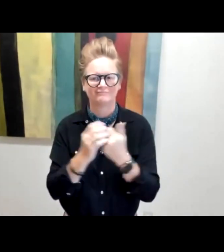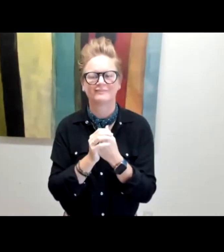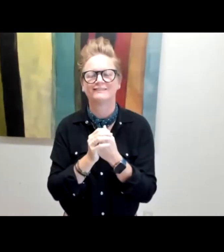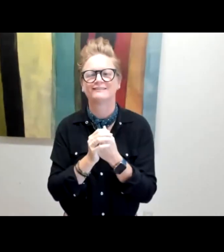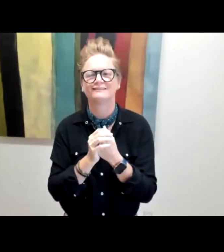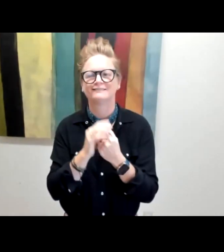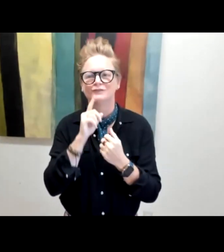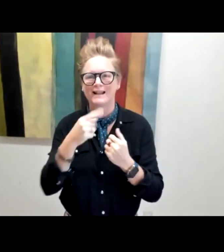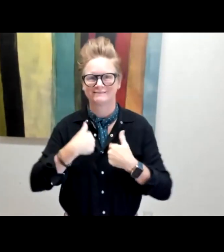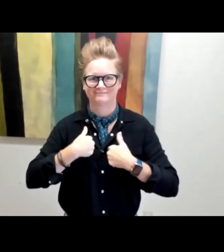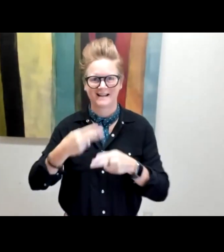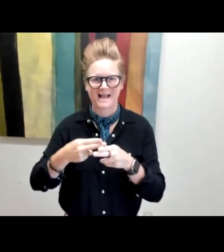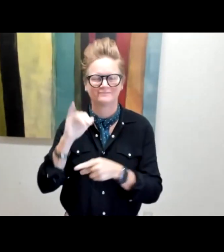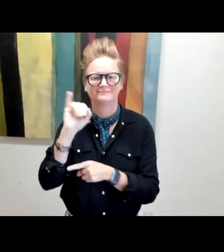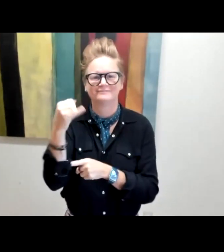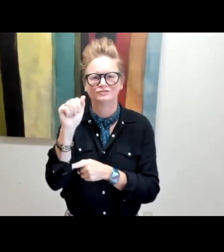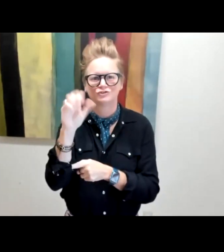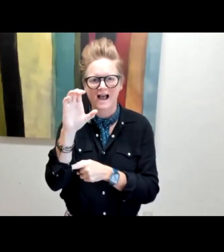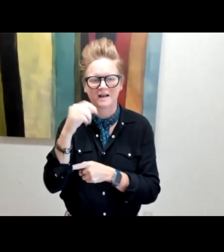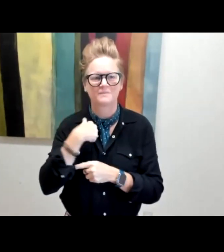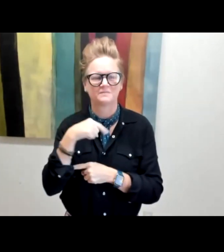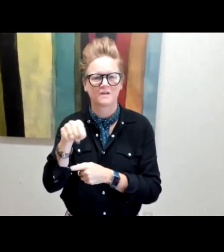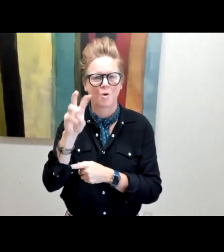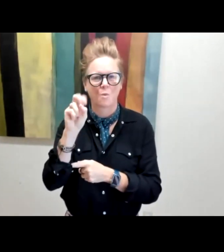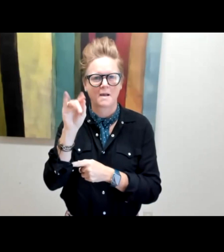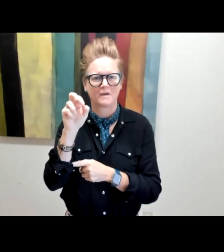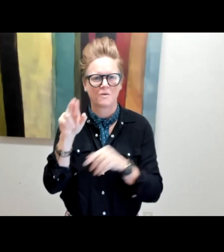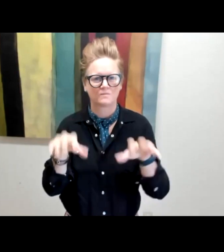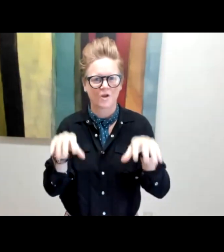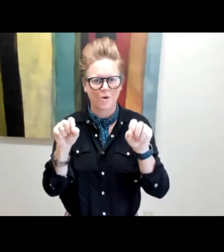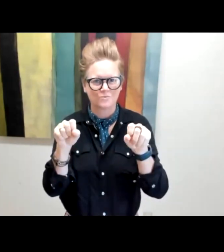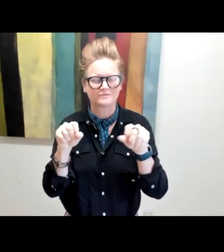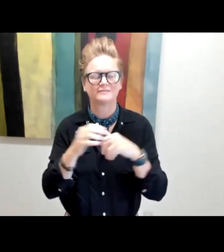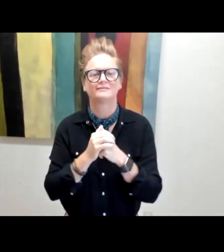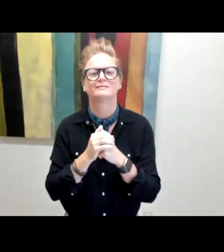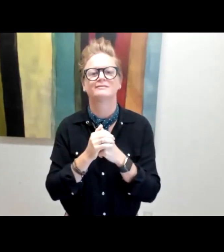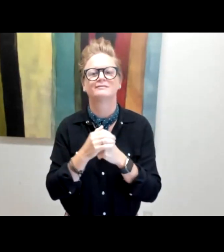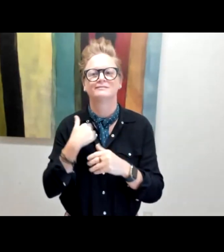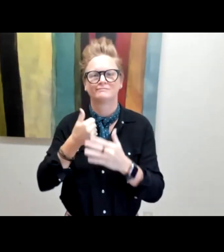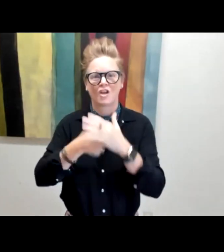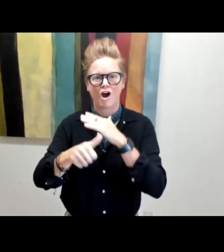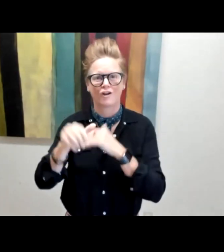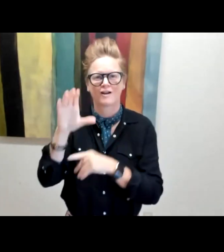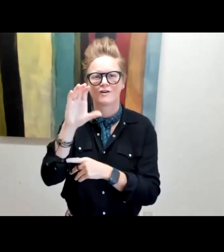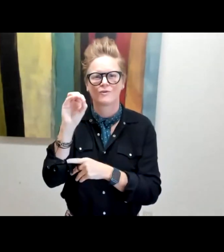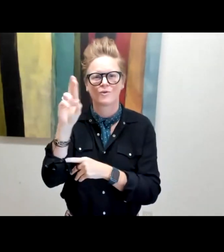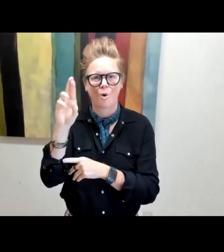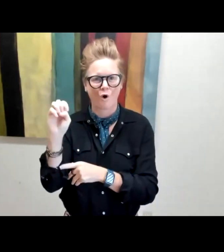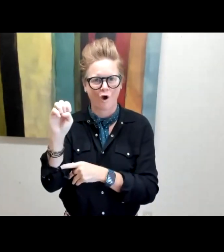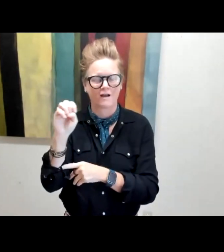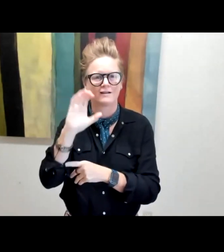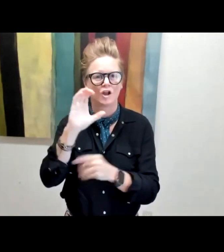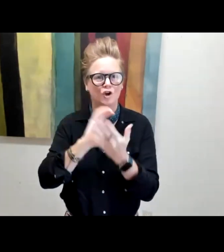education, specifically focusing on the infant group. My name is Jack, and I'll be the webinar host,